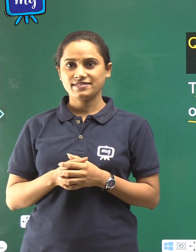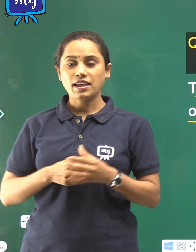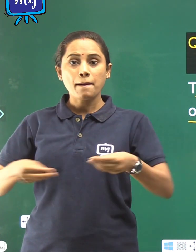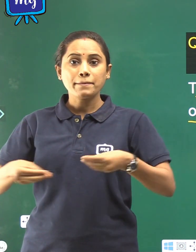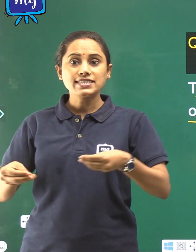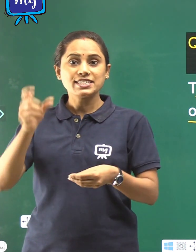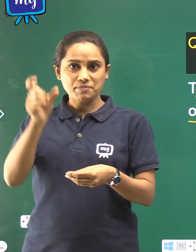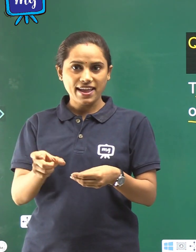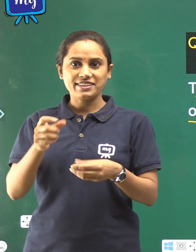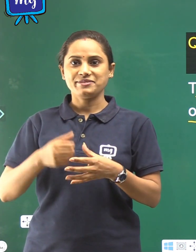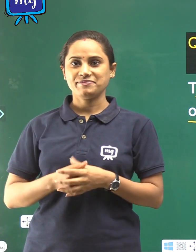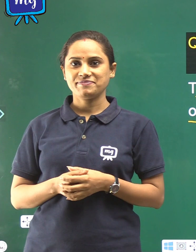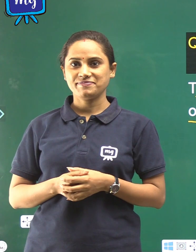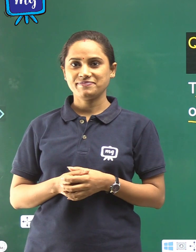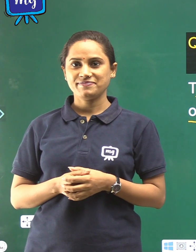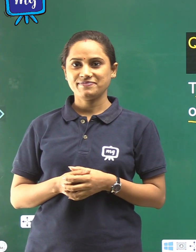businessman.